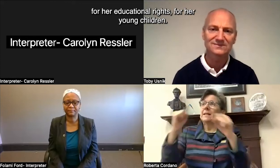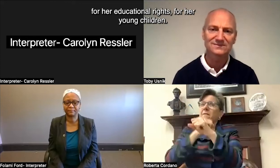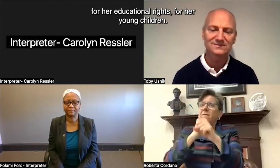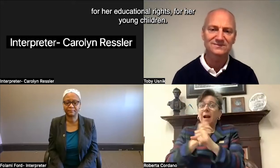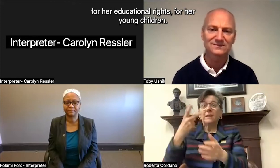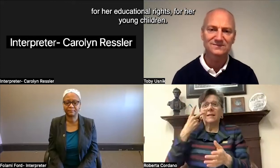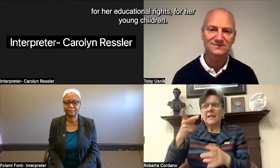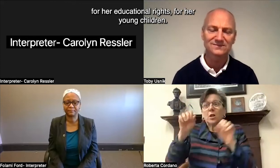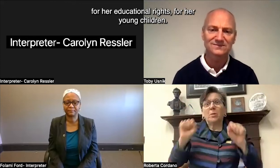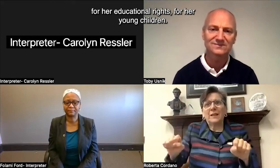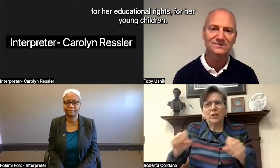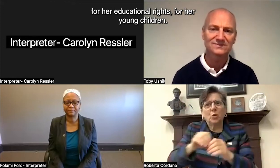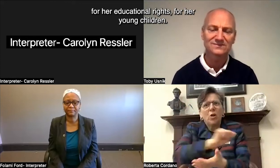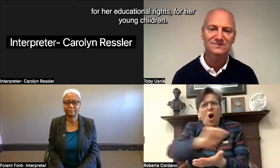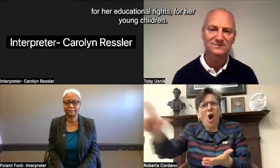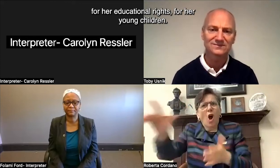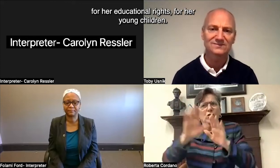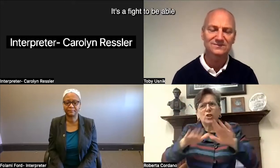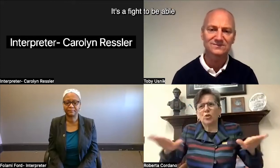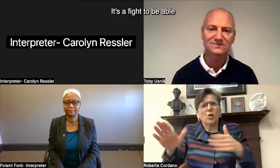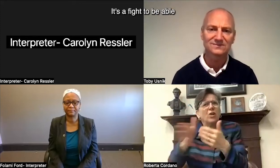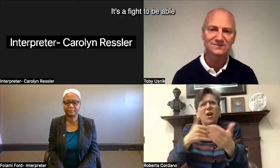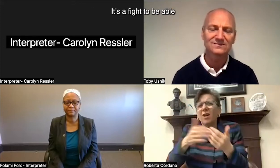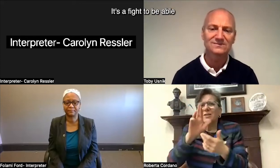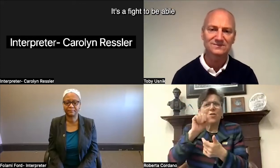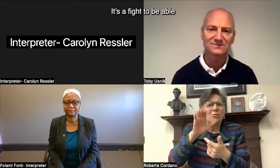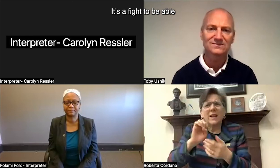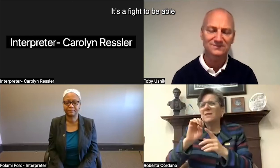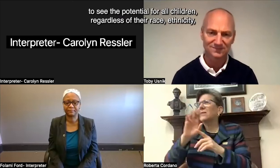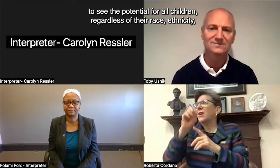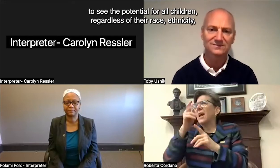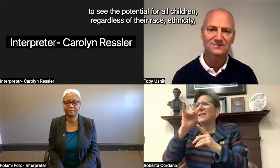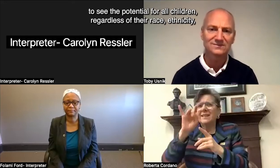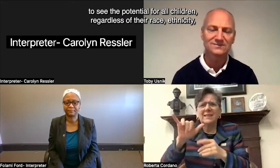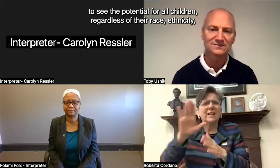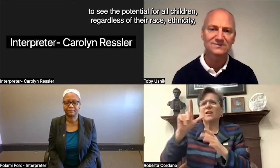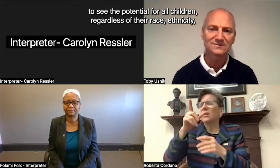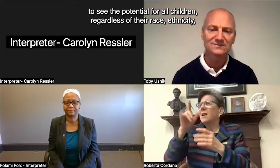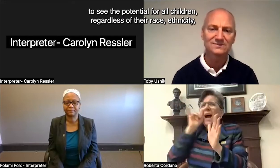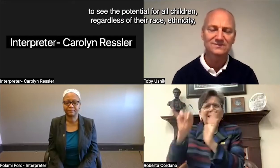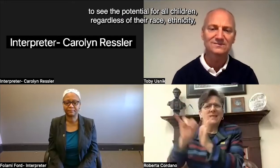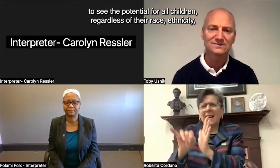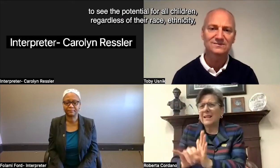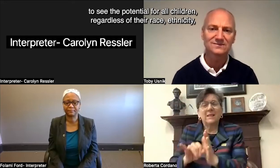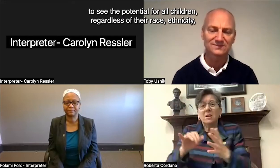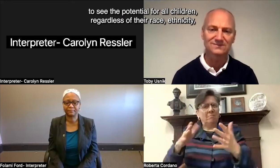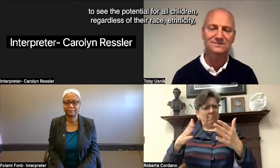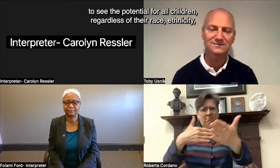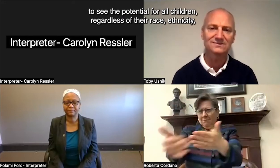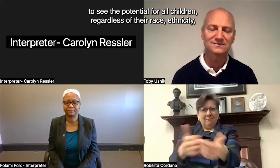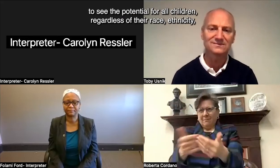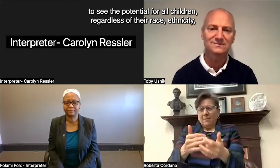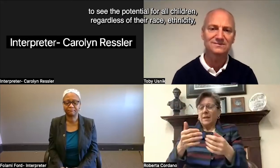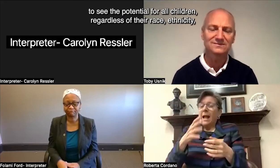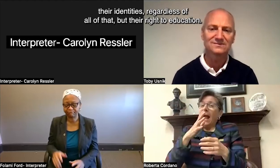her young children. It's a fight to be able to see the potential for all children, regardless of their race, ethnicity, their